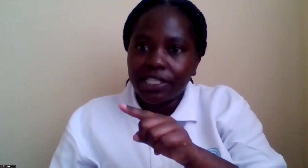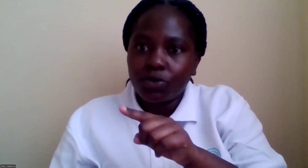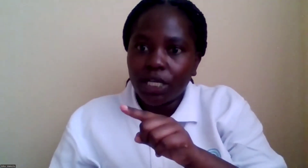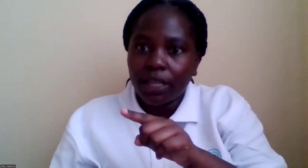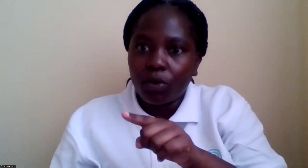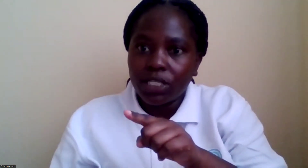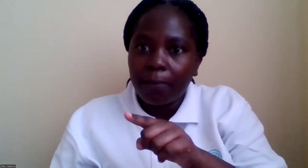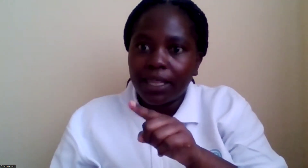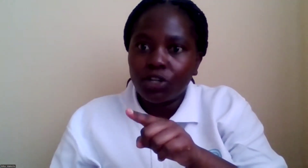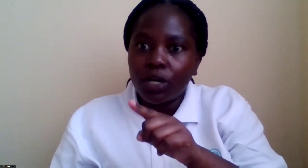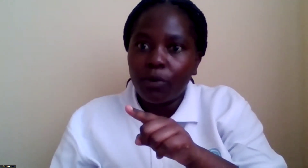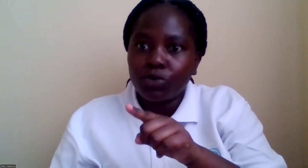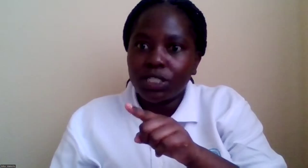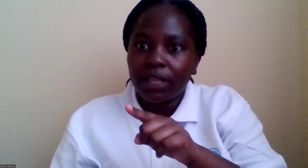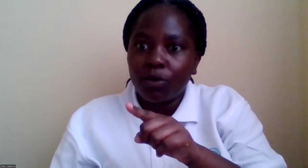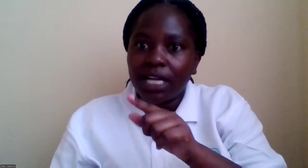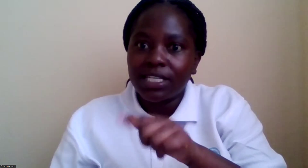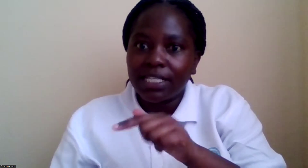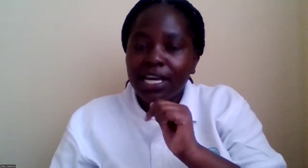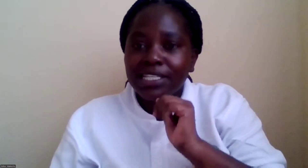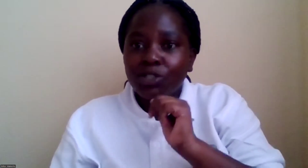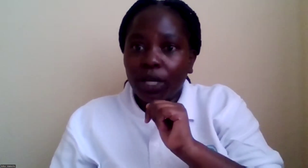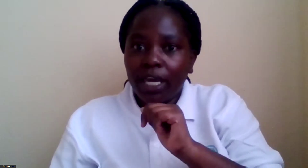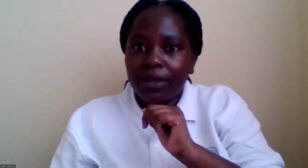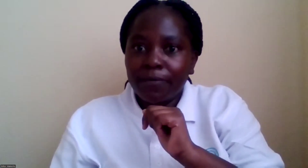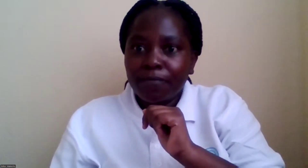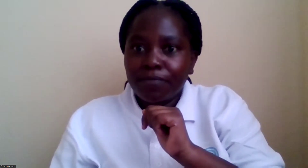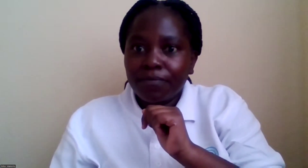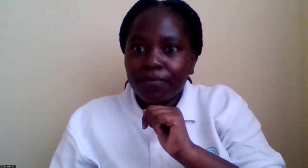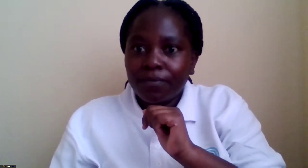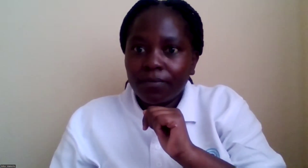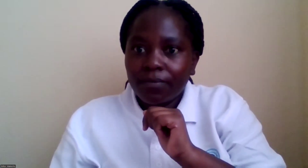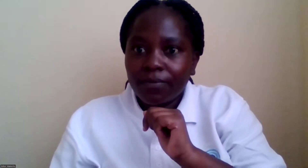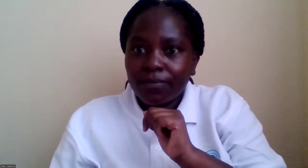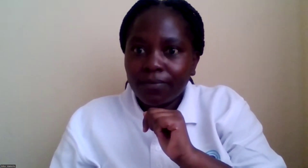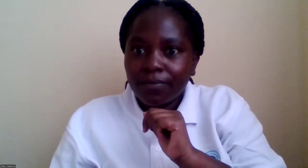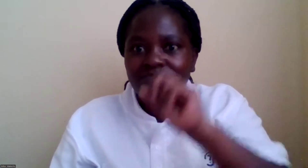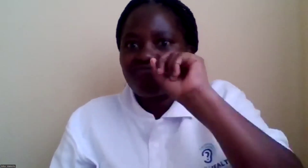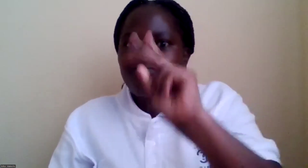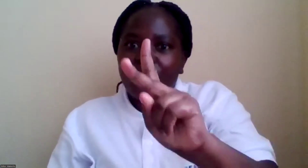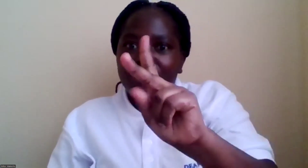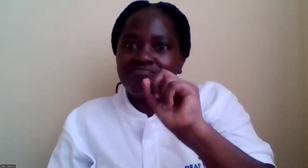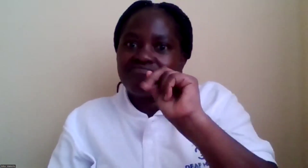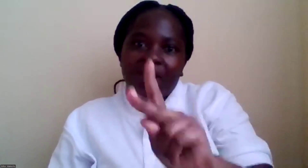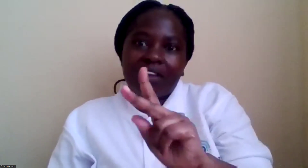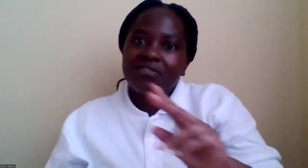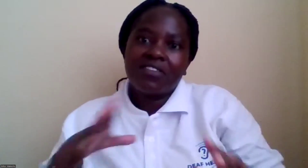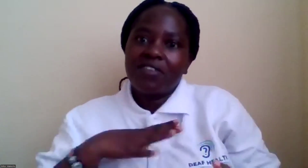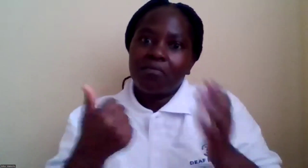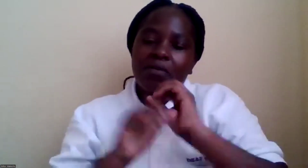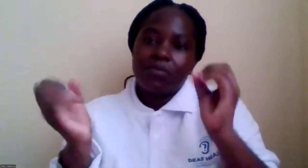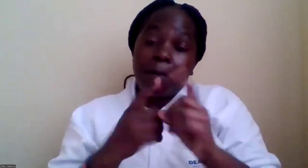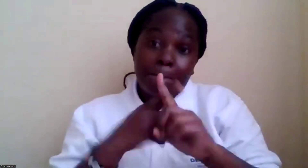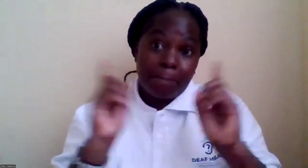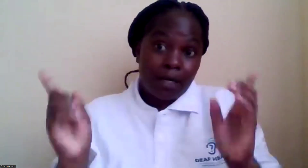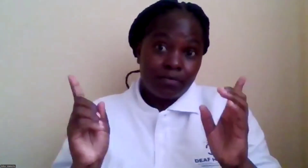feel interested to take the water, but they only want to take the water at night. Is that okay? That's okay. That's absolutely fine. Only thing is, of course, they